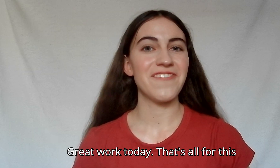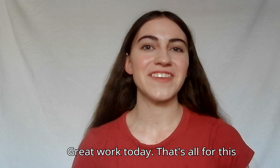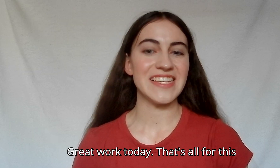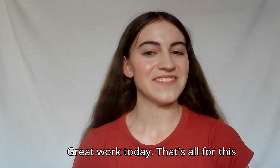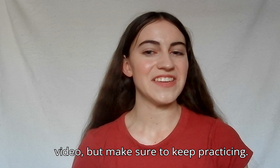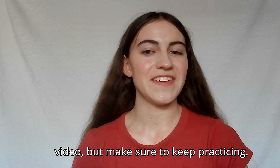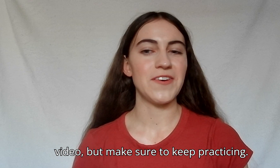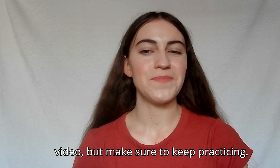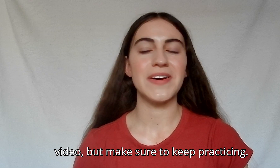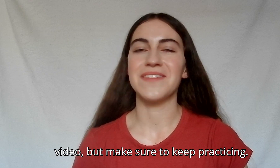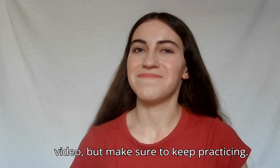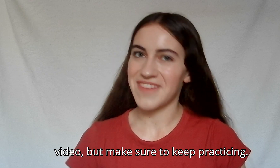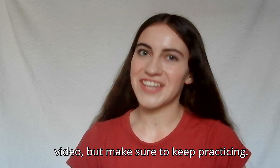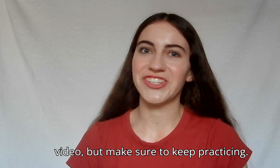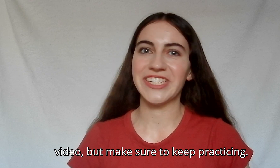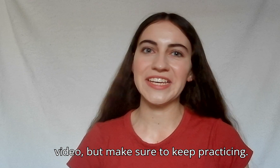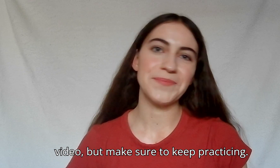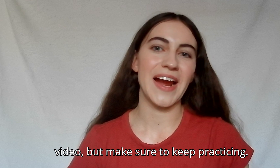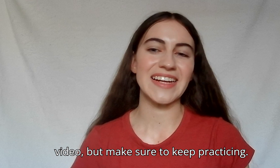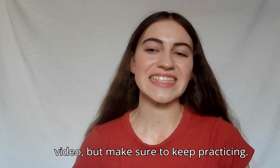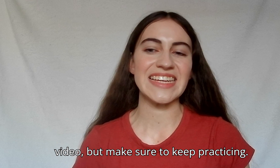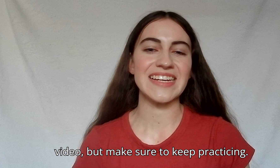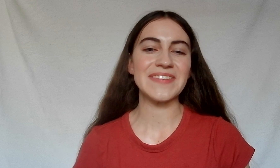this video, but make sure to keep practicing.